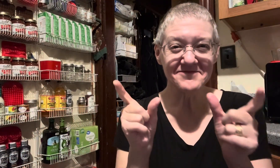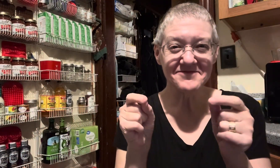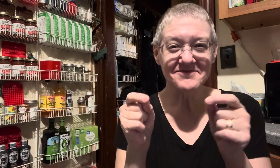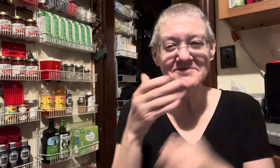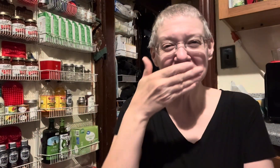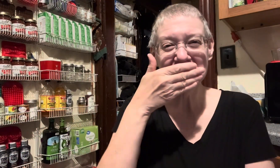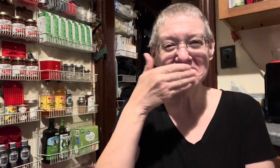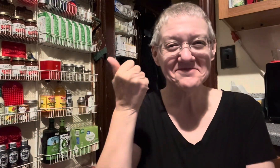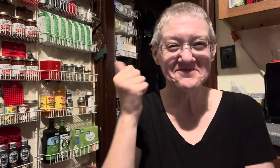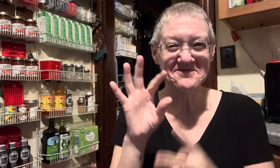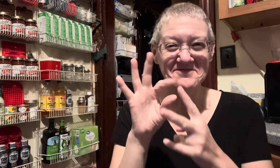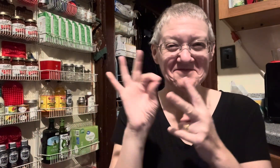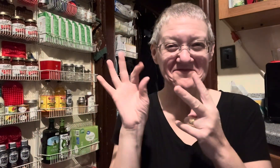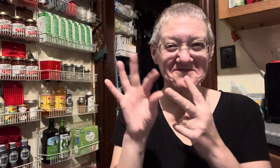Fresh crab is a better option.